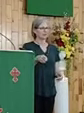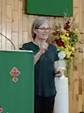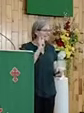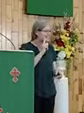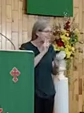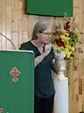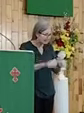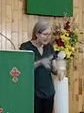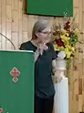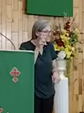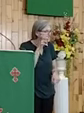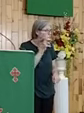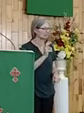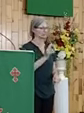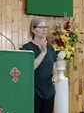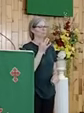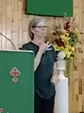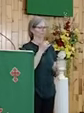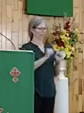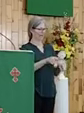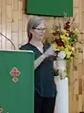hear and the mute speak.